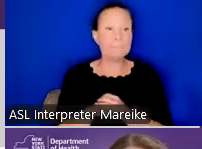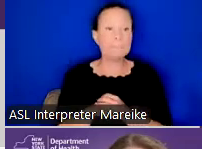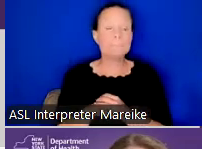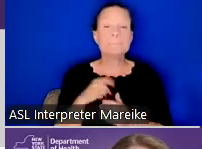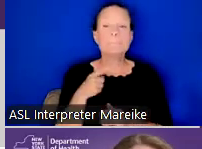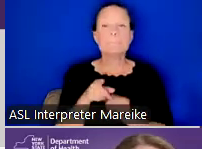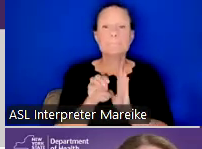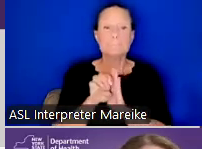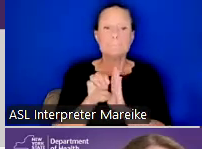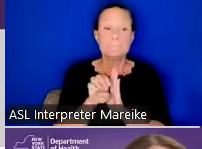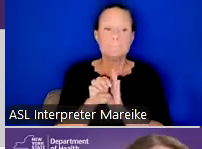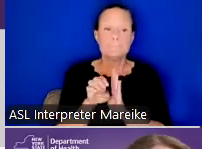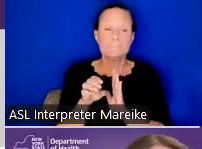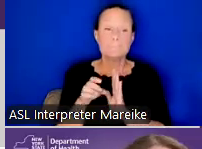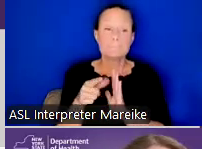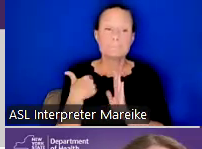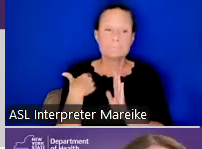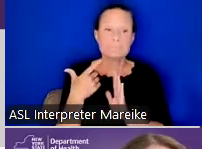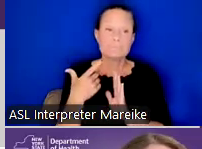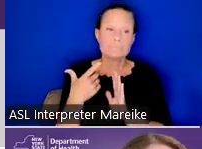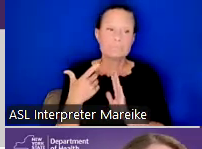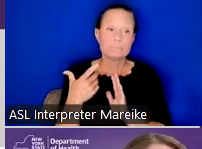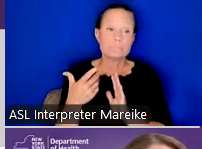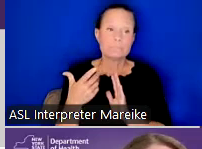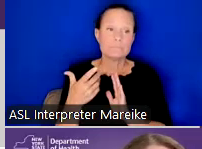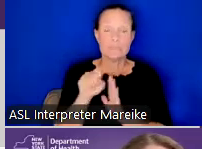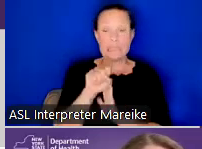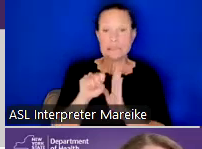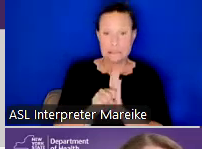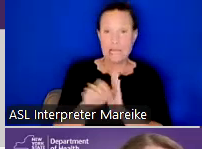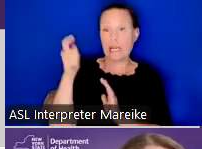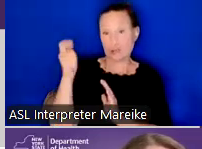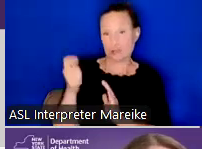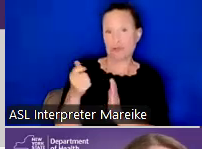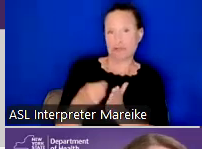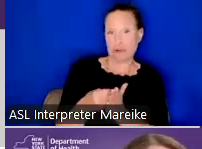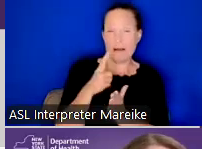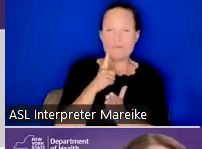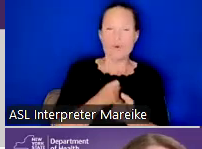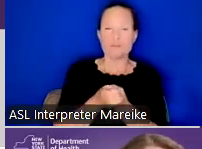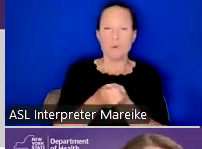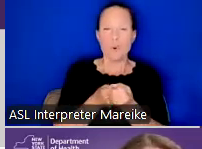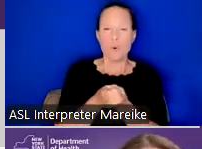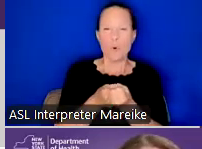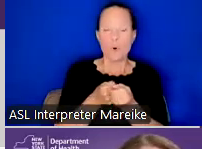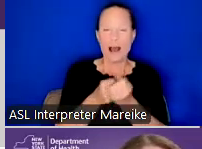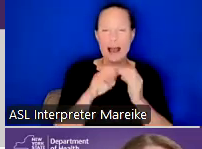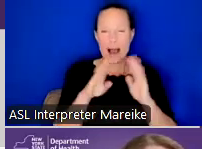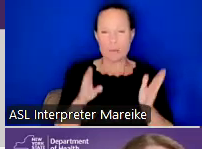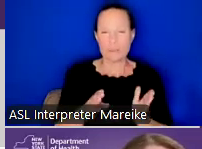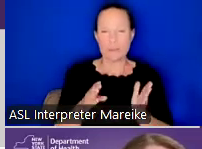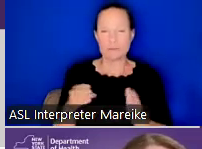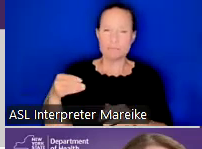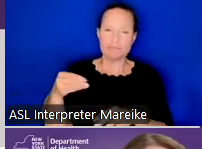example, there's a state grant for supportive housing, which reimburses for